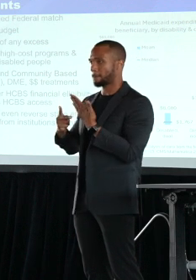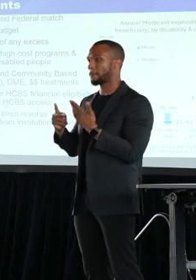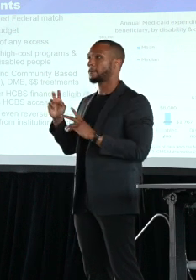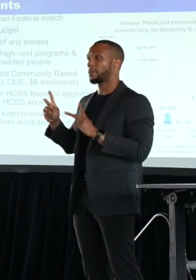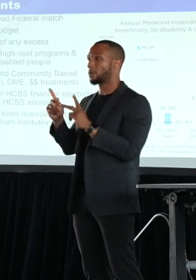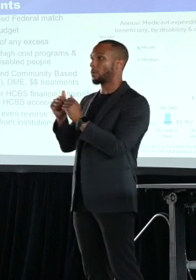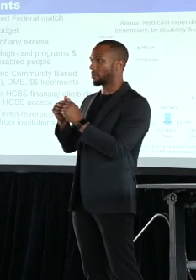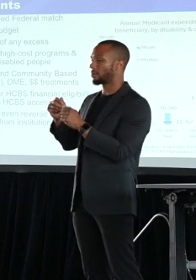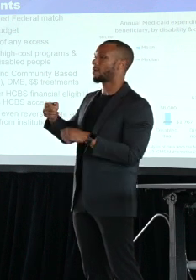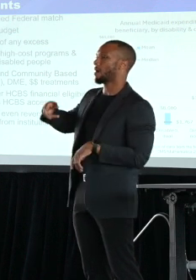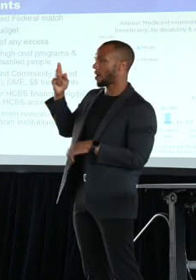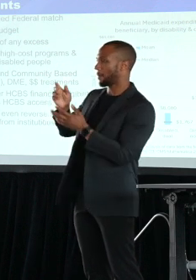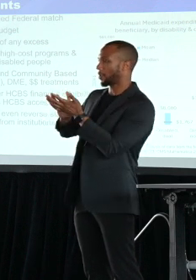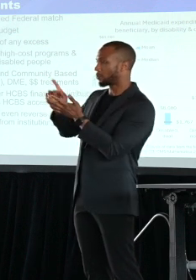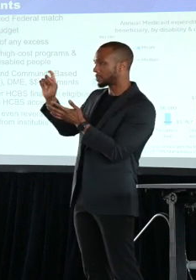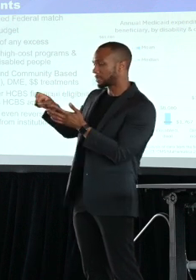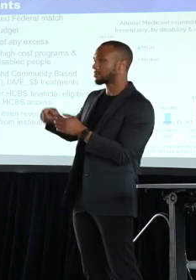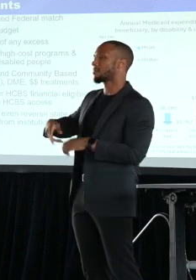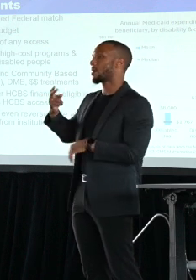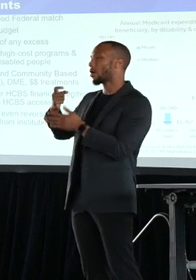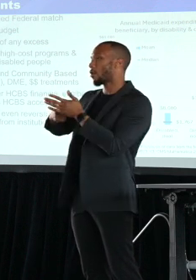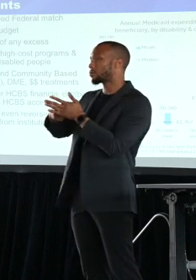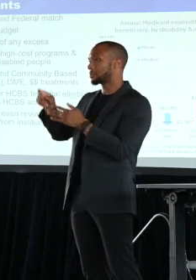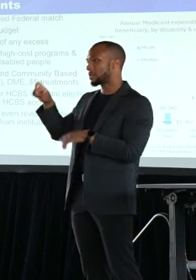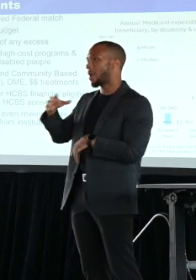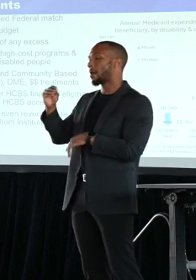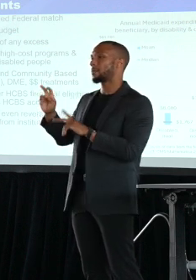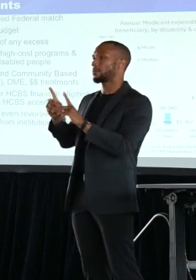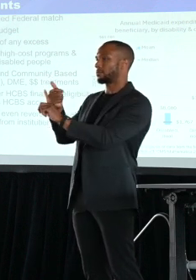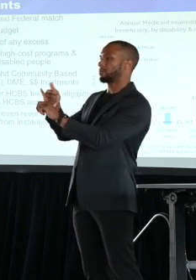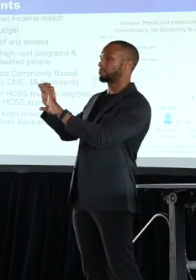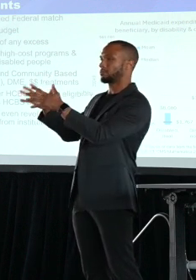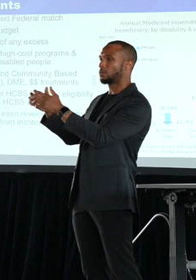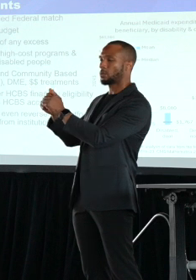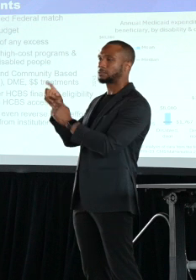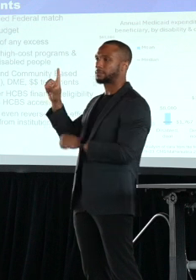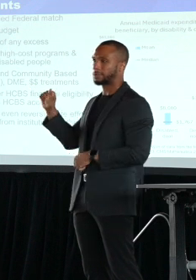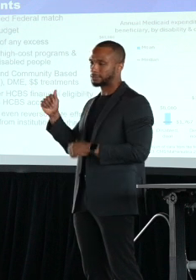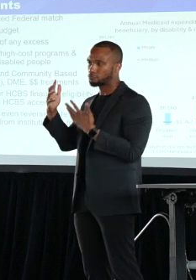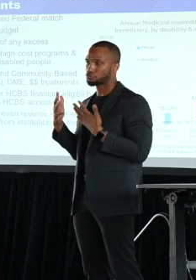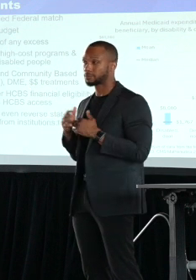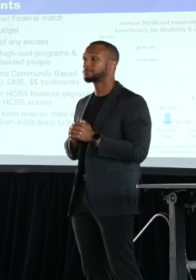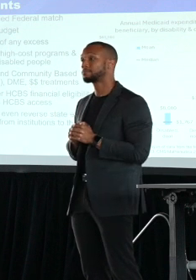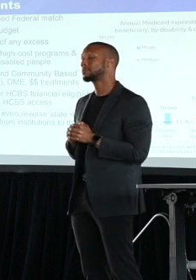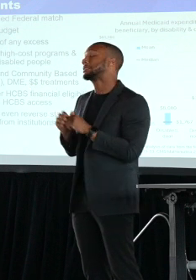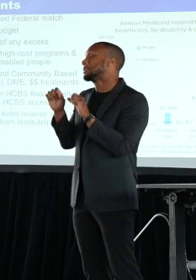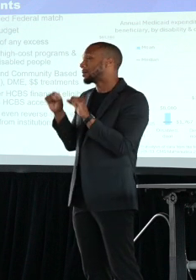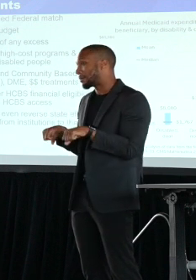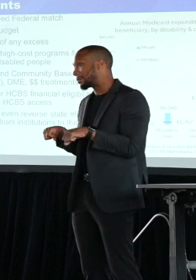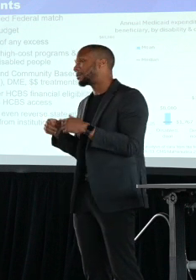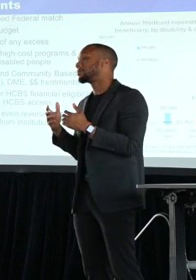lead to cuts in home and community-based services. Oh boy. Thank you. 5 minutes left. It could lower